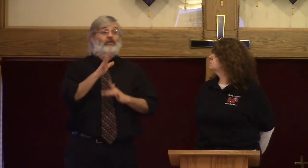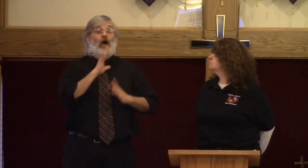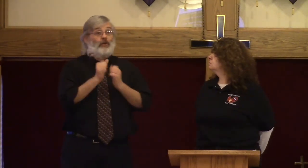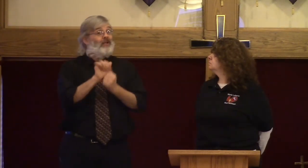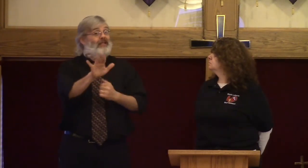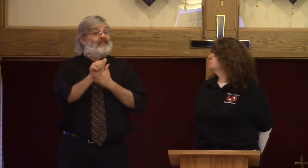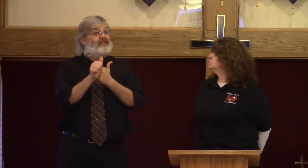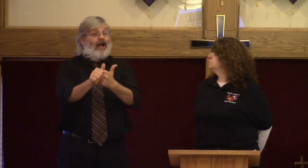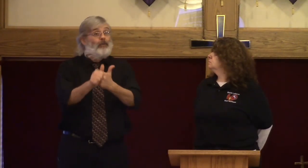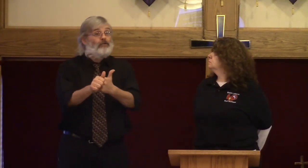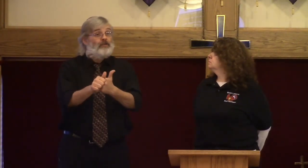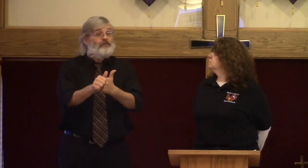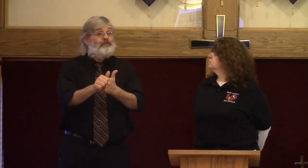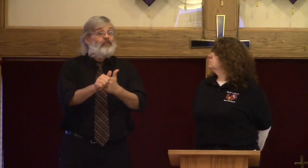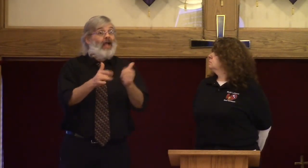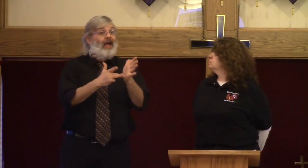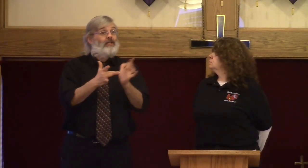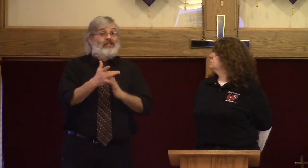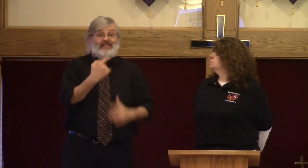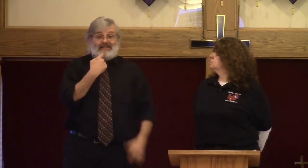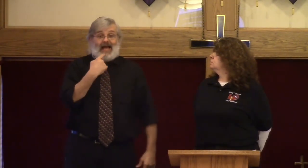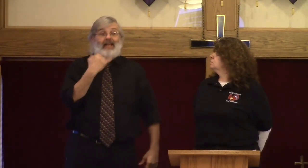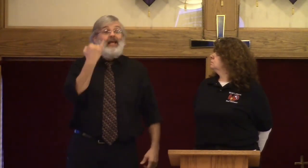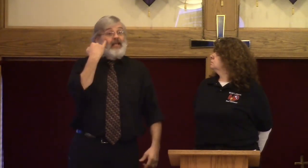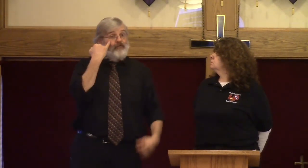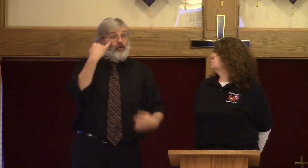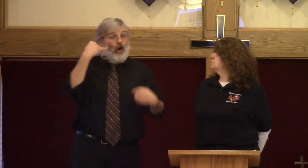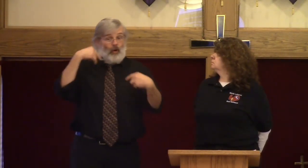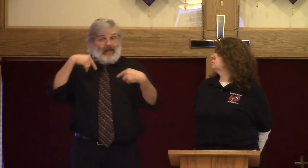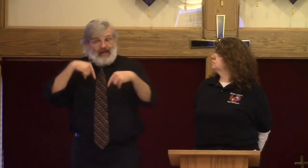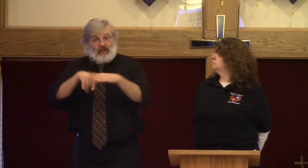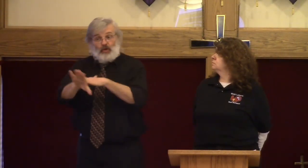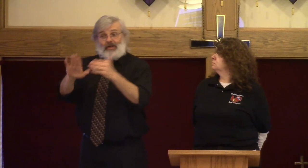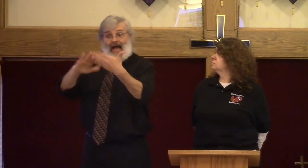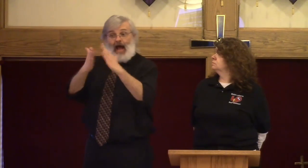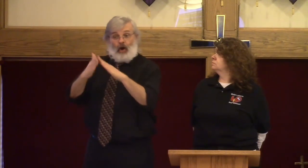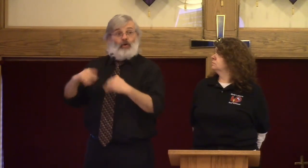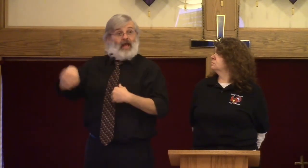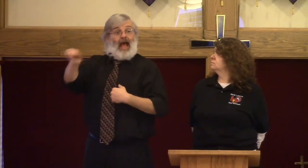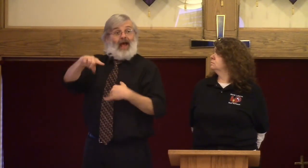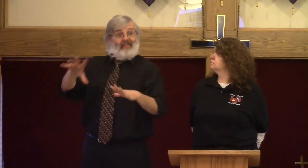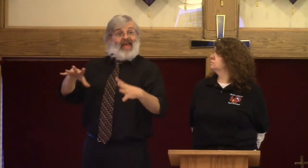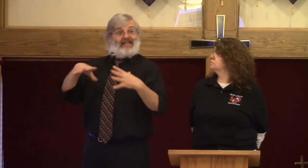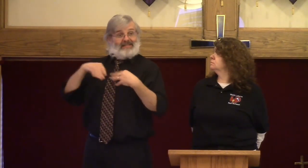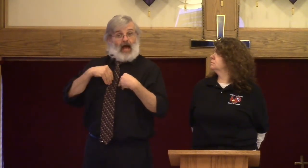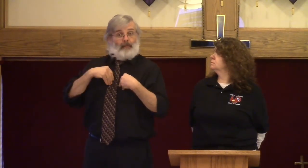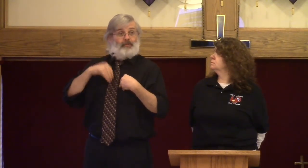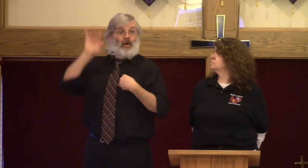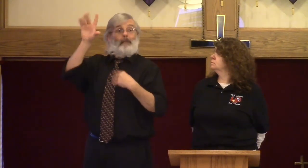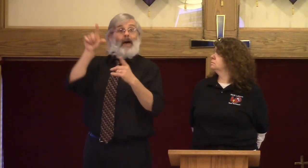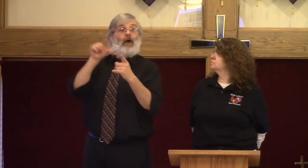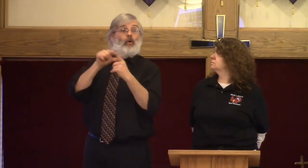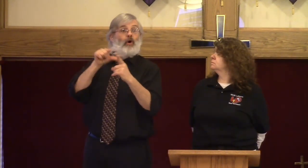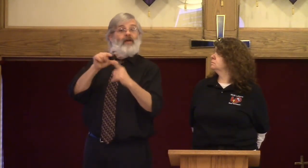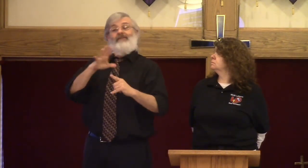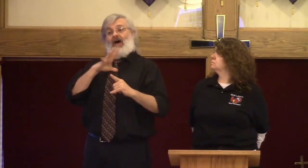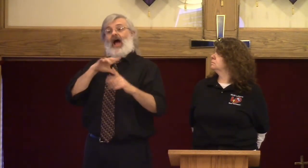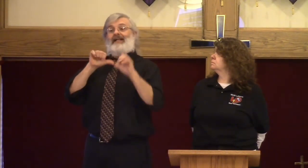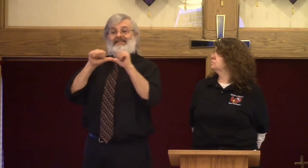talked with his disciples, and Jesus said, if you go into a town and they accept my word, fine, stay